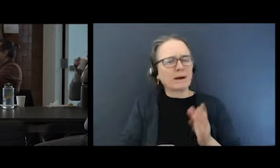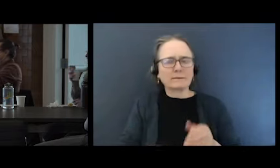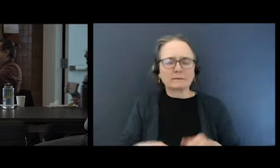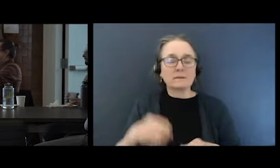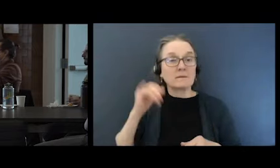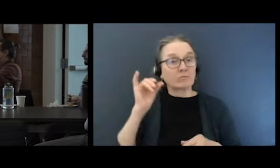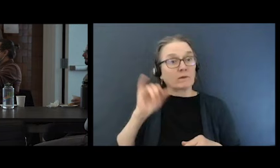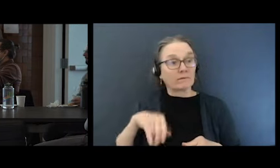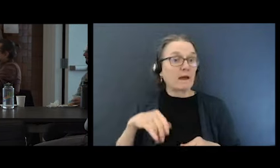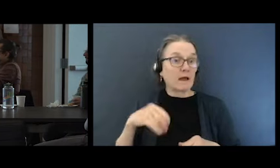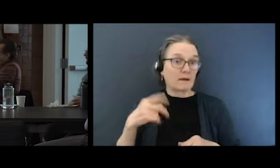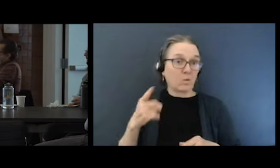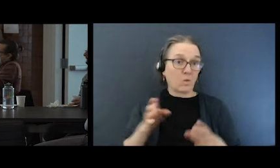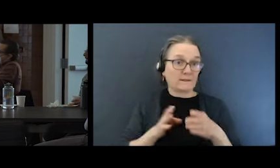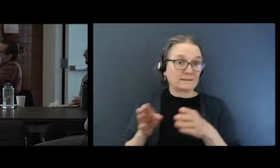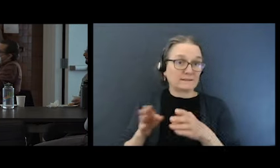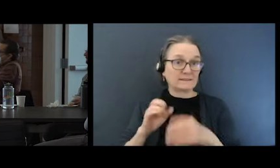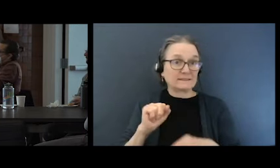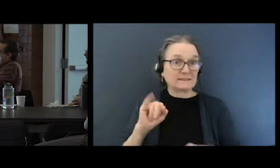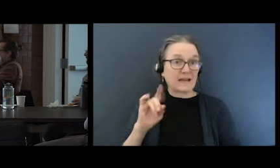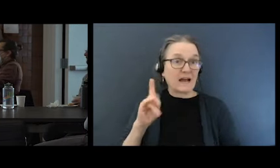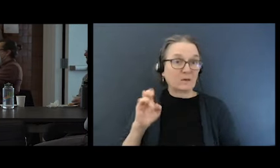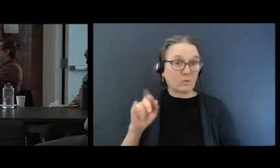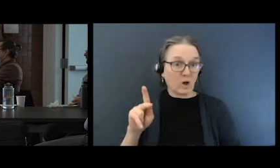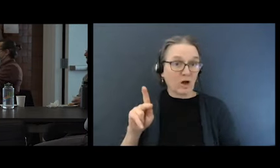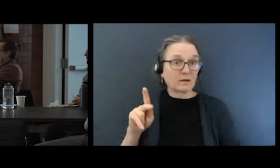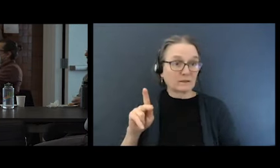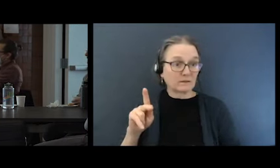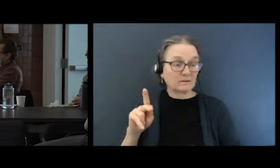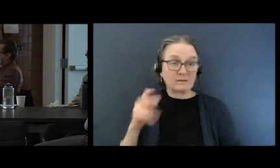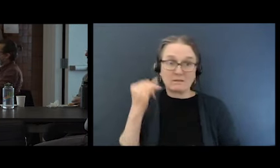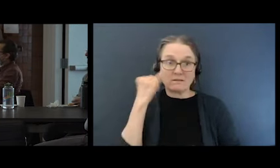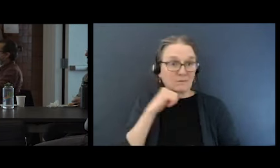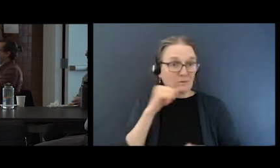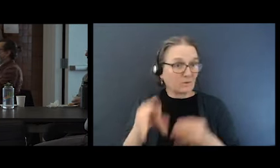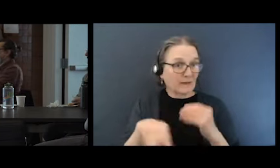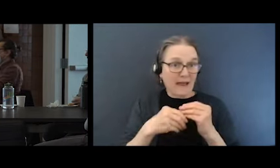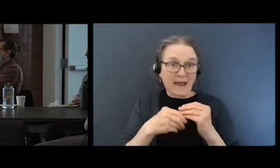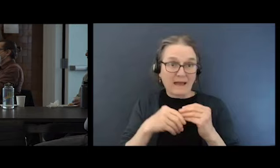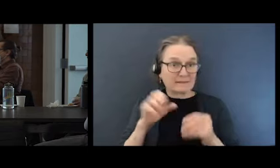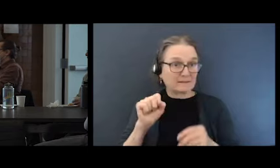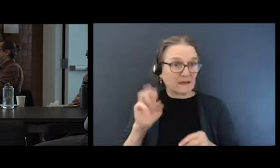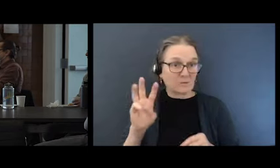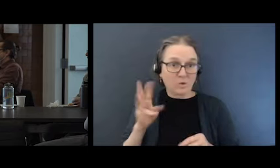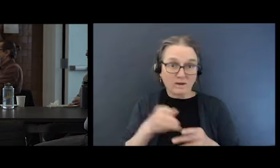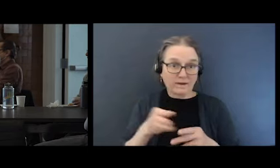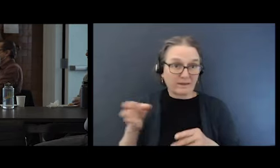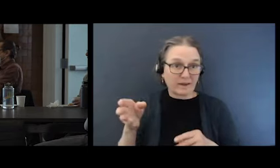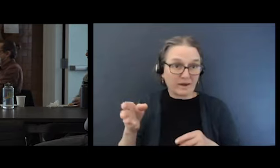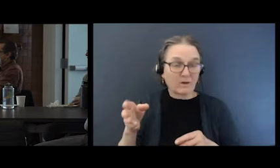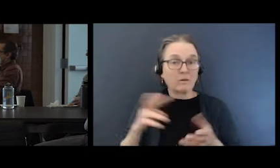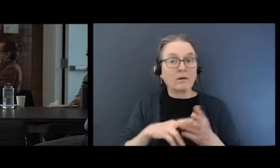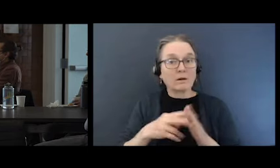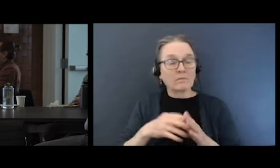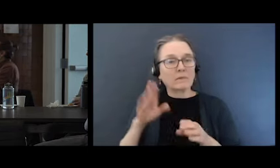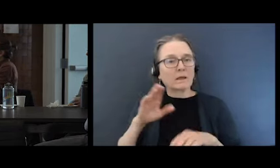just like, making a little bit of the shoulder with no temporary curb cut that forces pedestrians to sort of